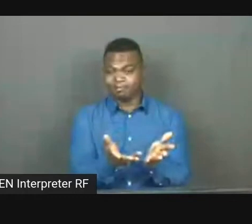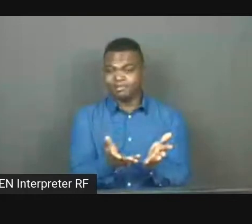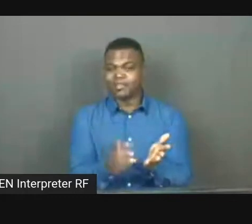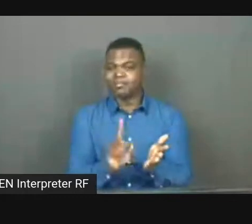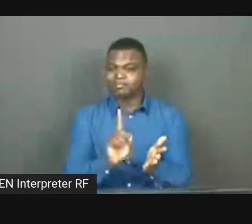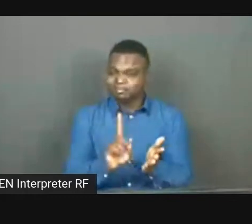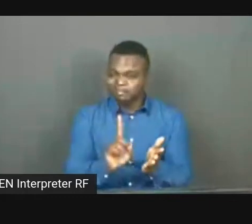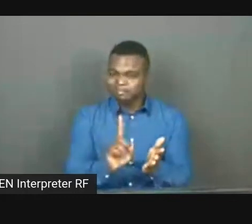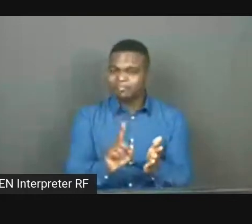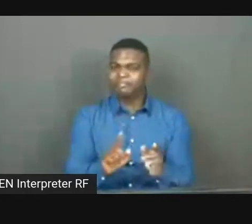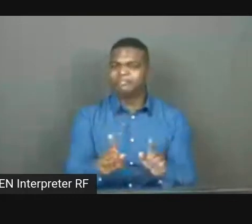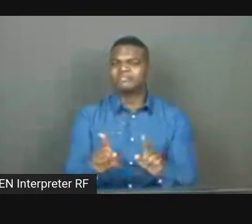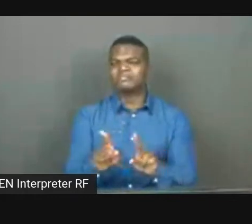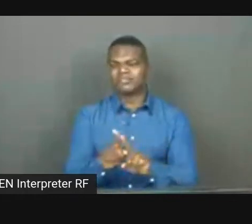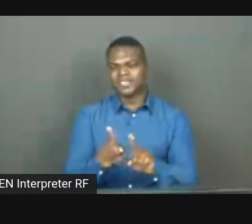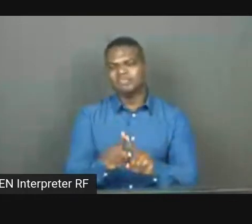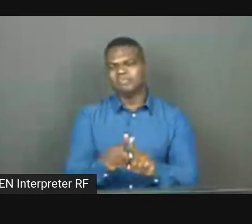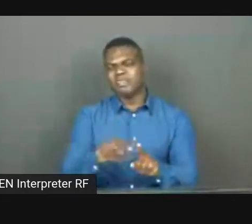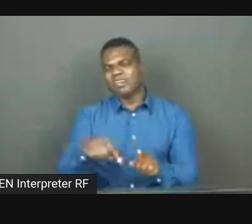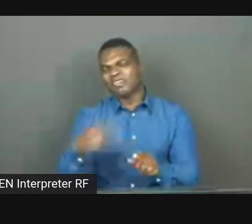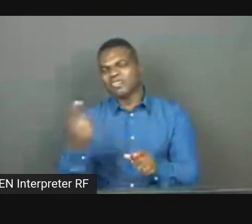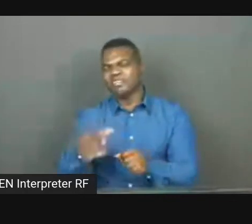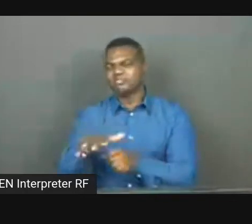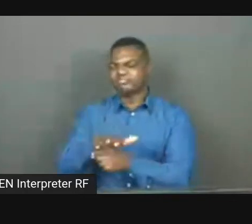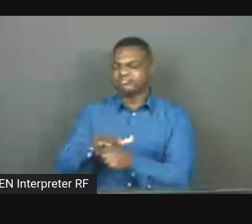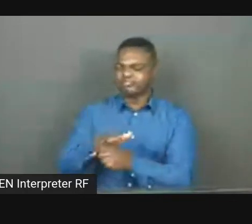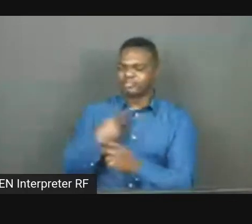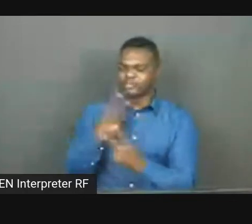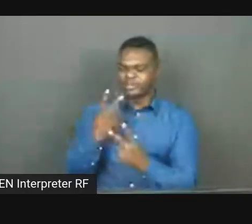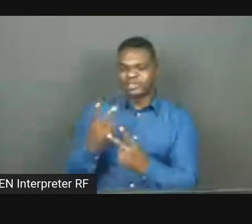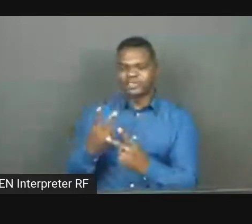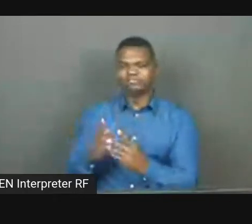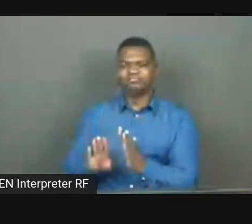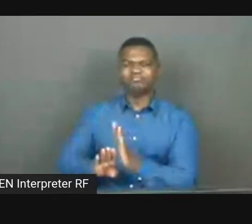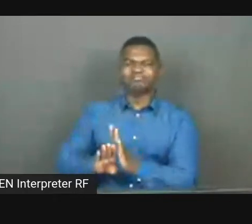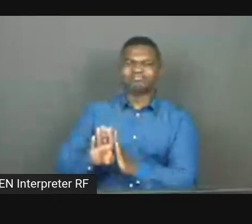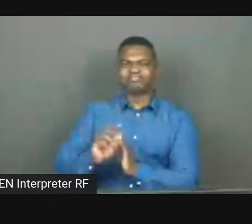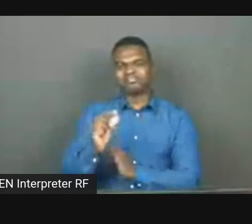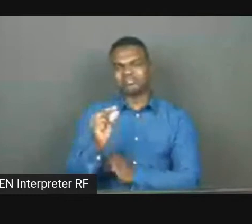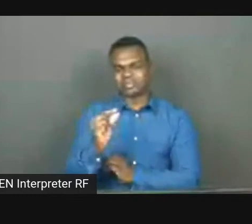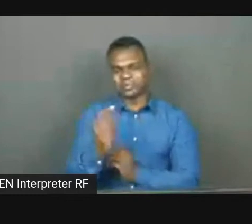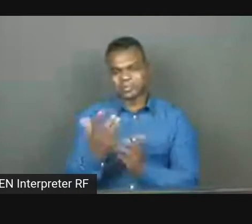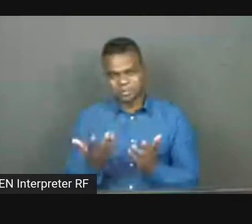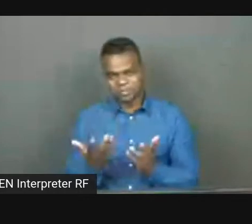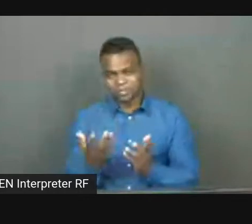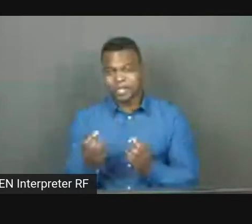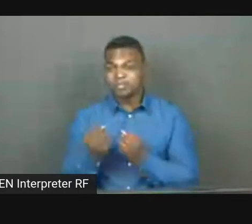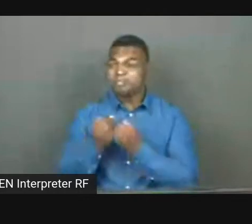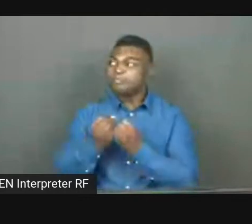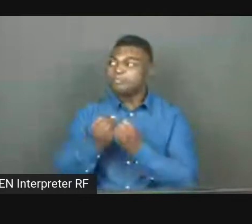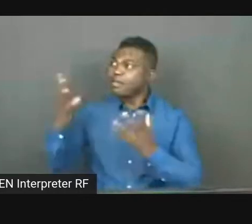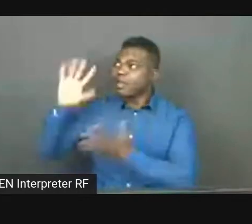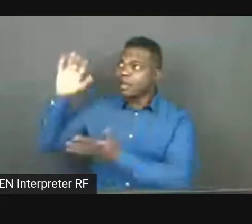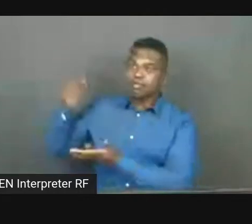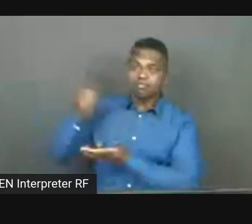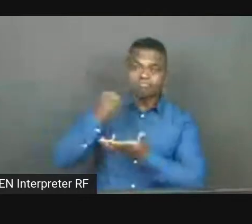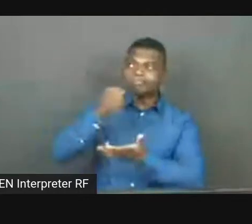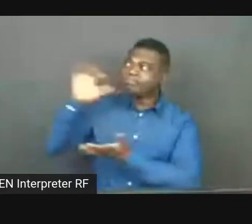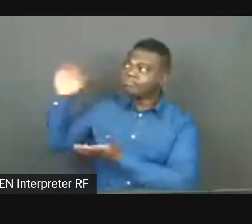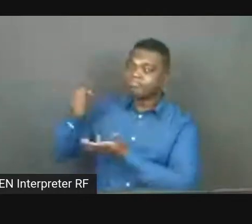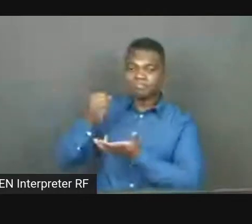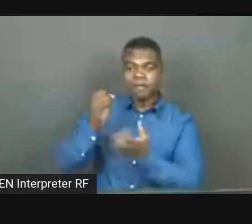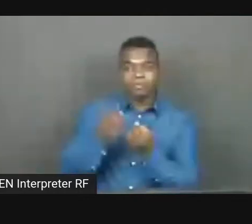quality funding. A couple of the very largest have not done what some of the